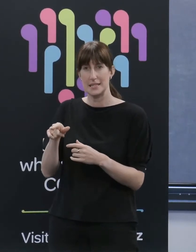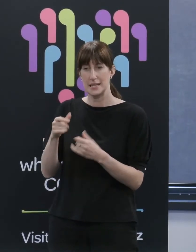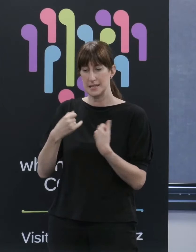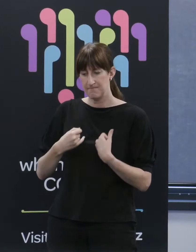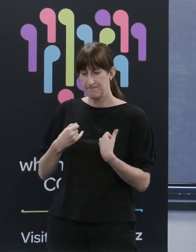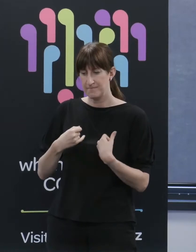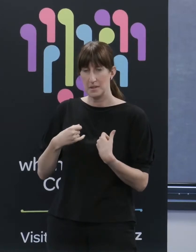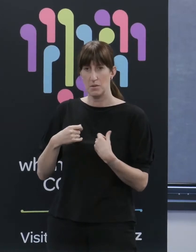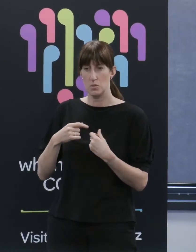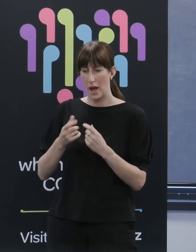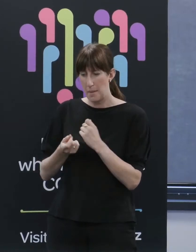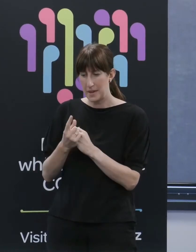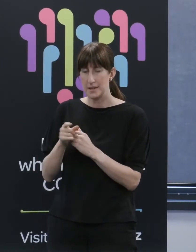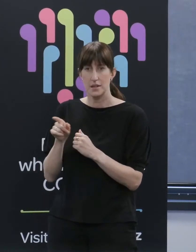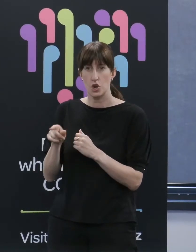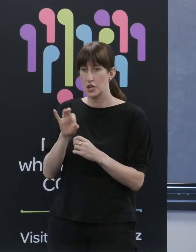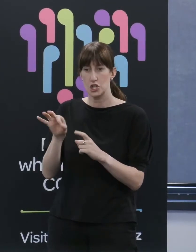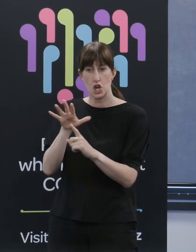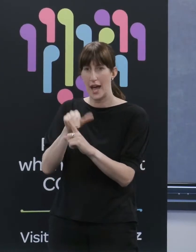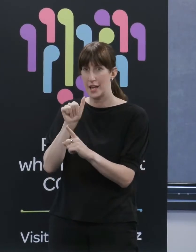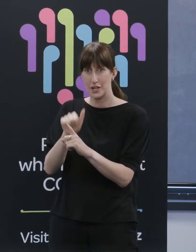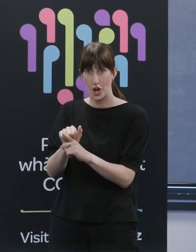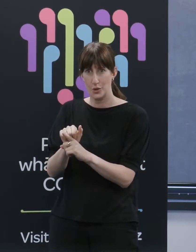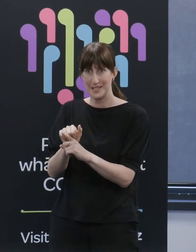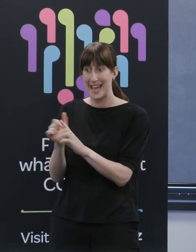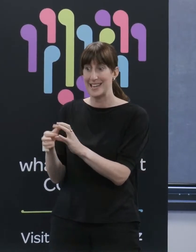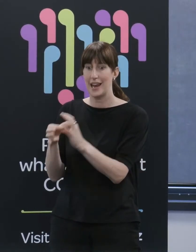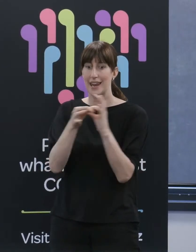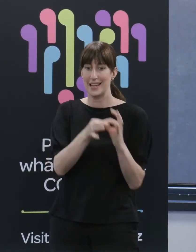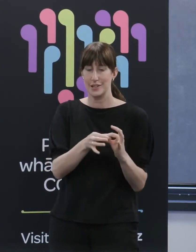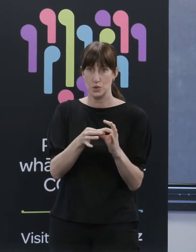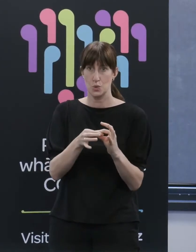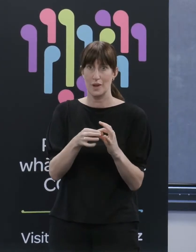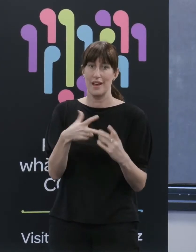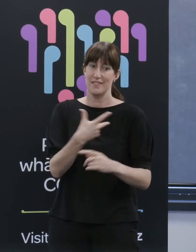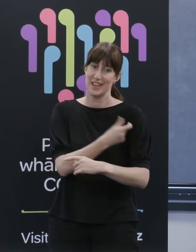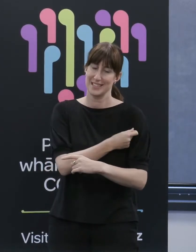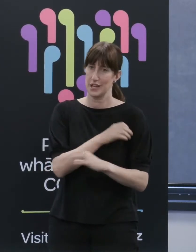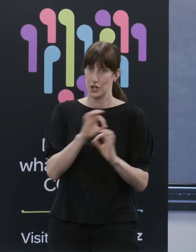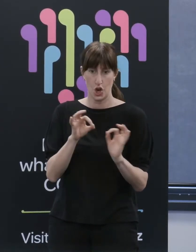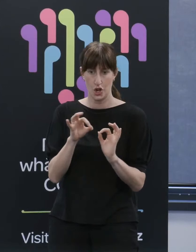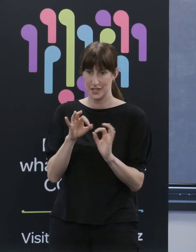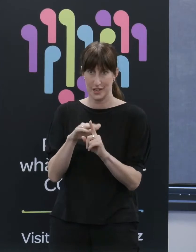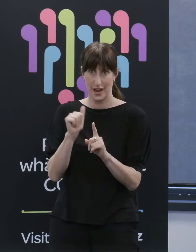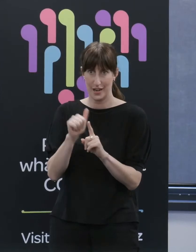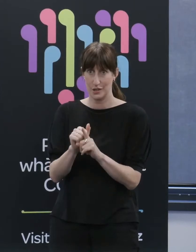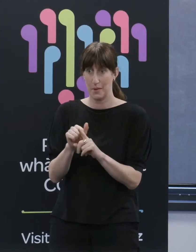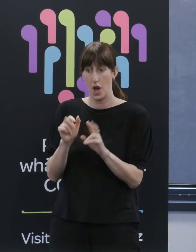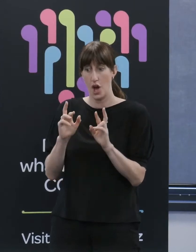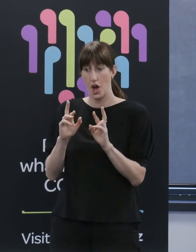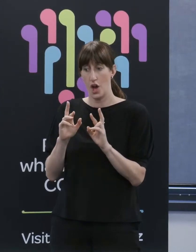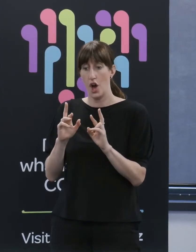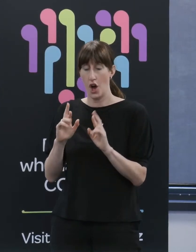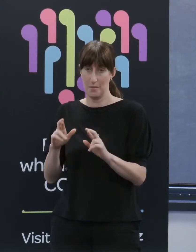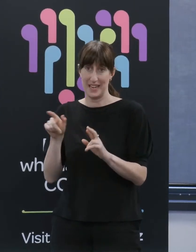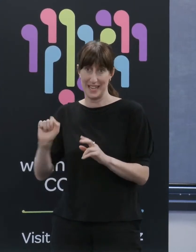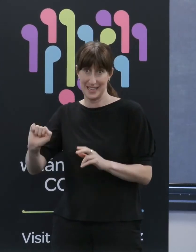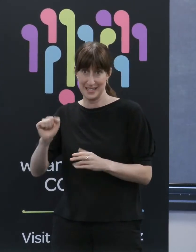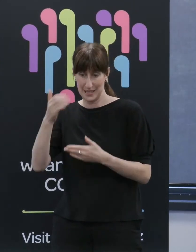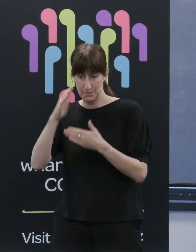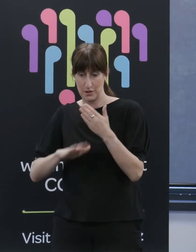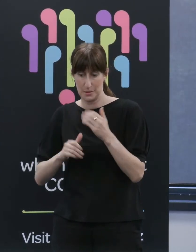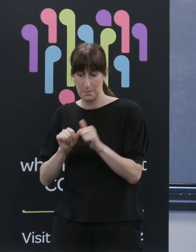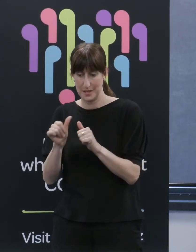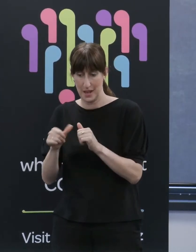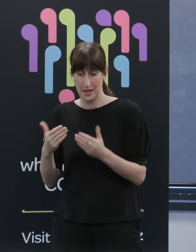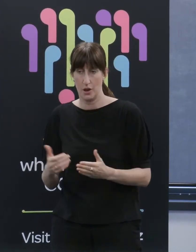diagnosed. It's quite clear that there is now an understanding of that, and I hope that his experience is a lot better now. Right, so you're hoping that